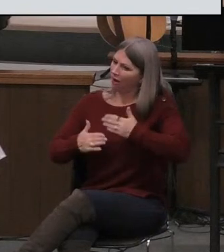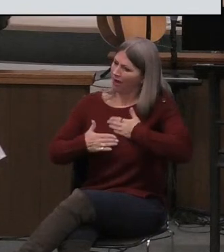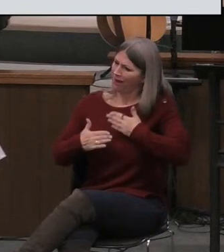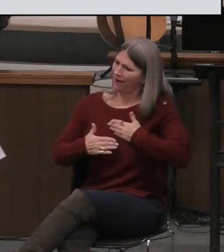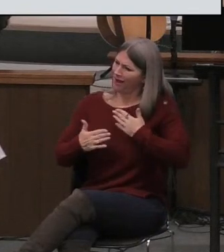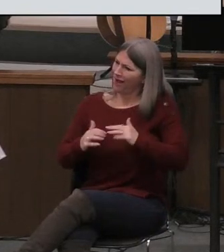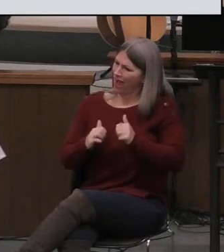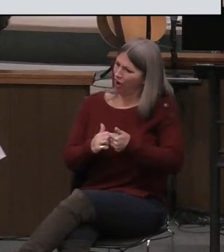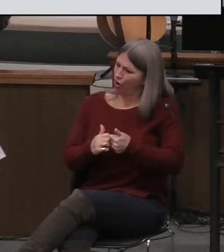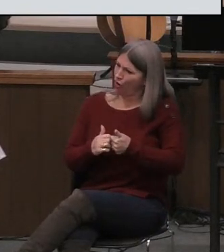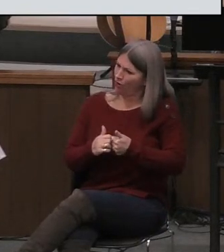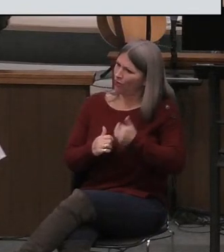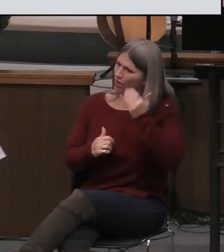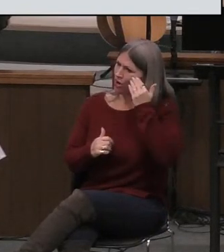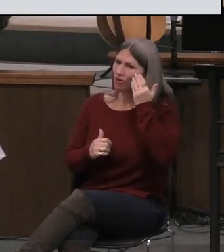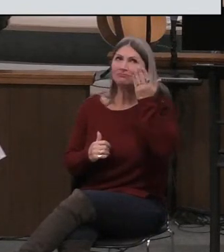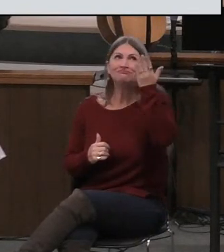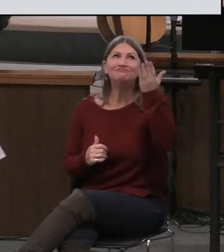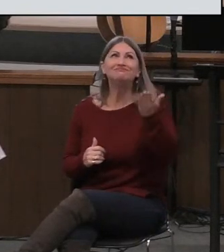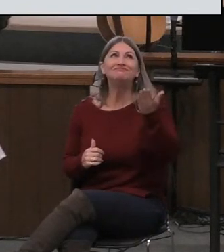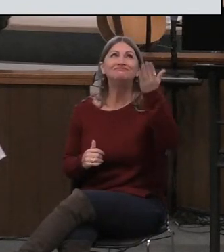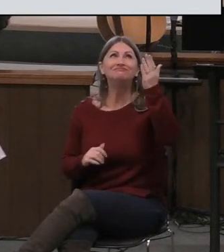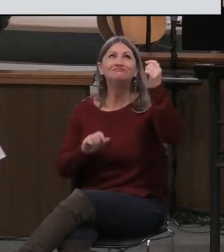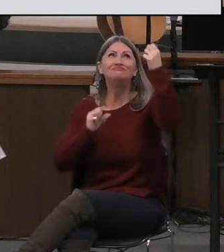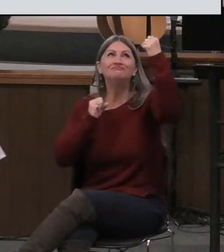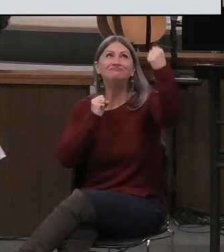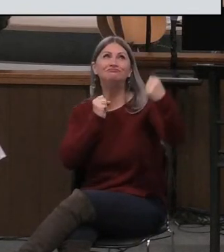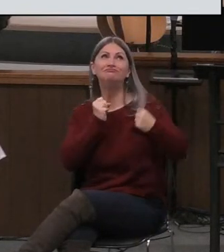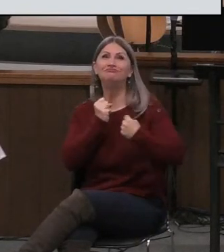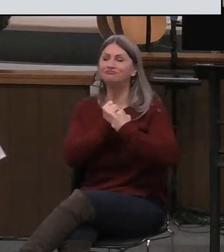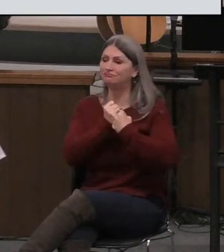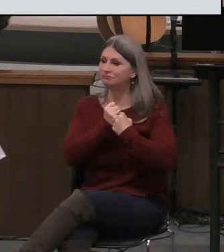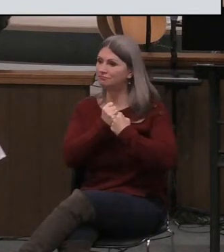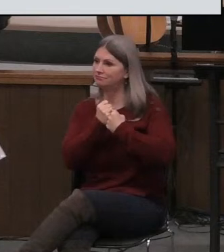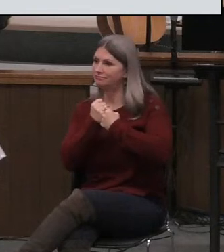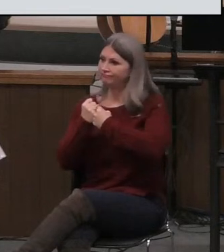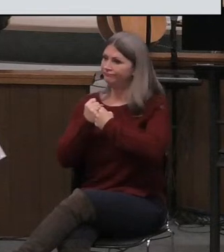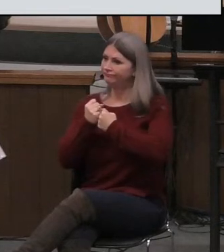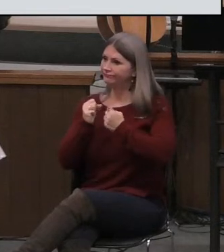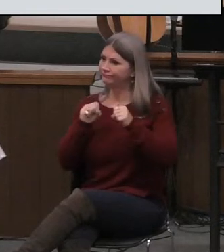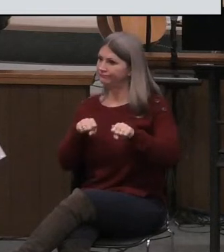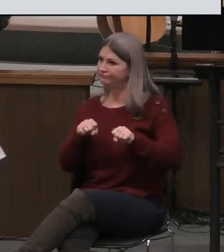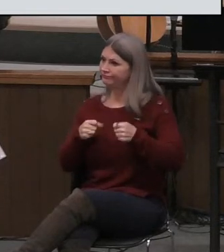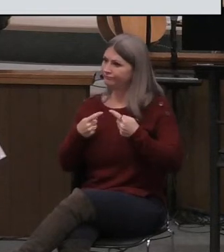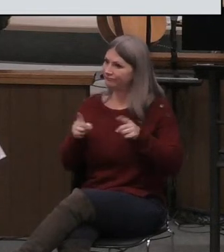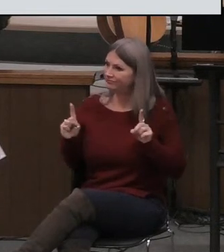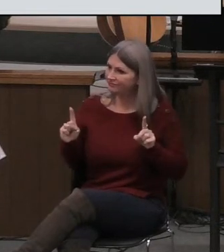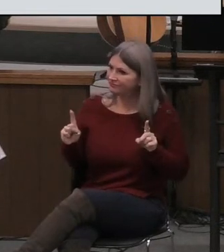you, God is guiding you, and God is the one working through you?